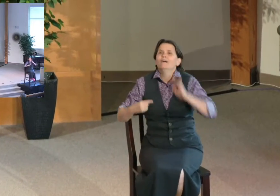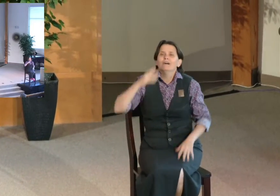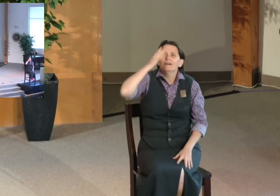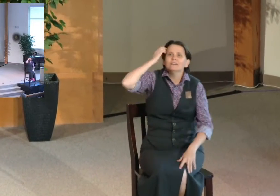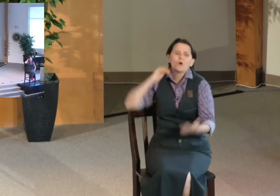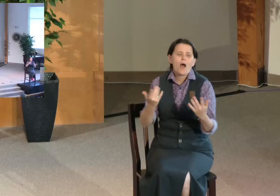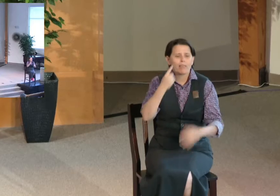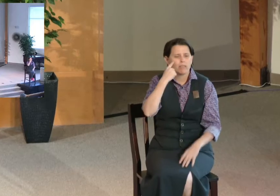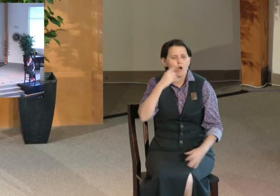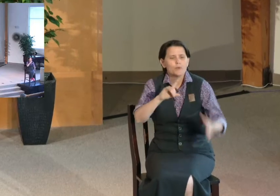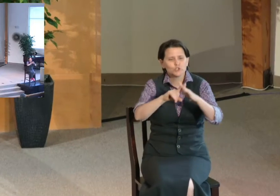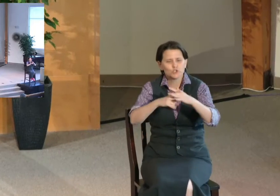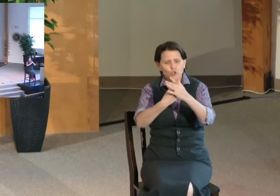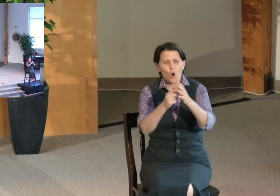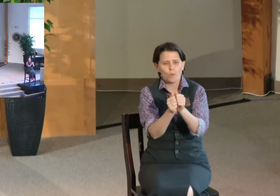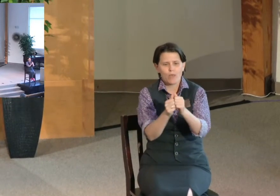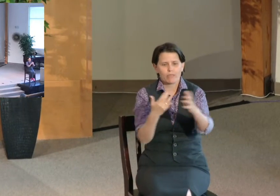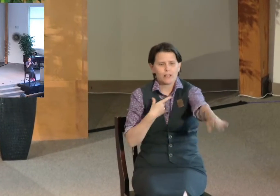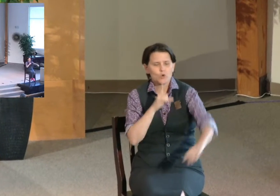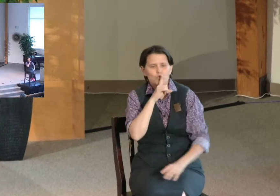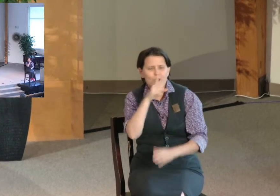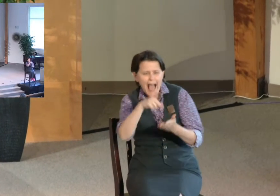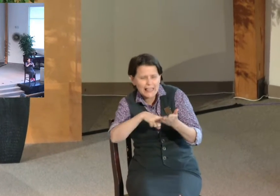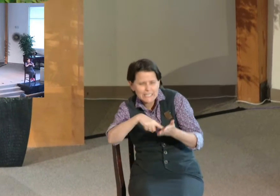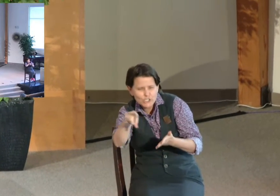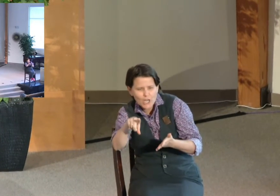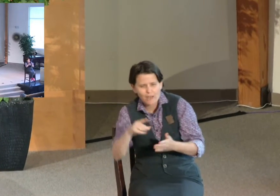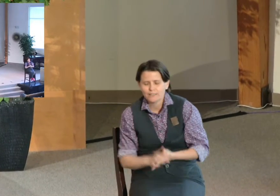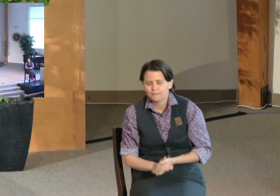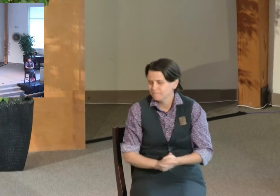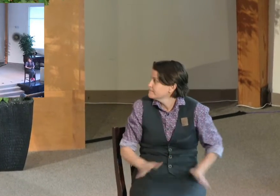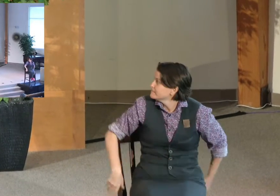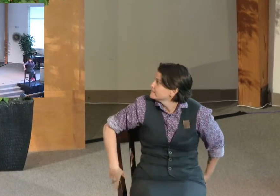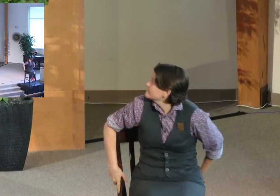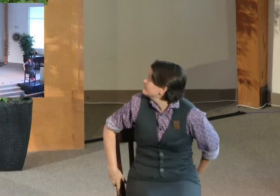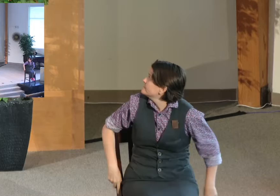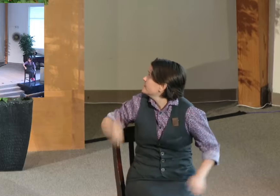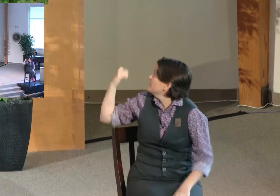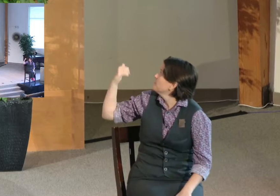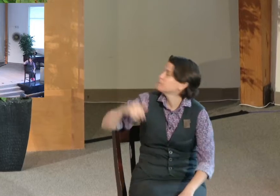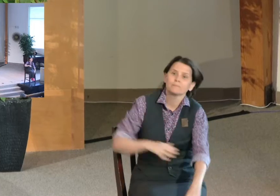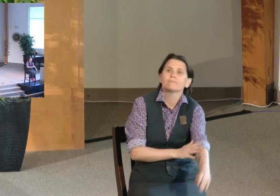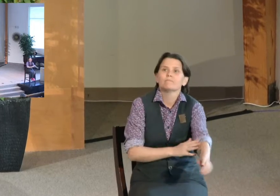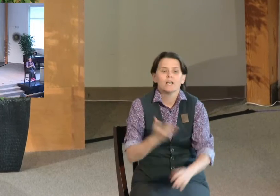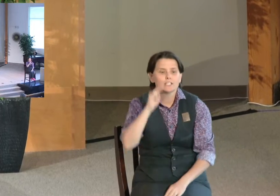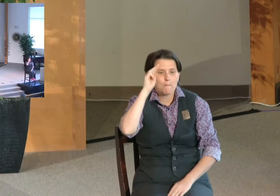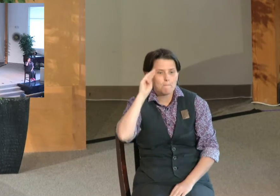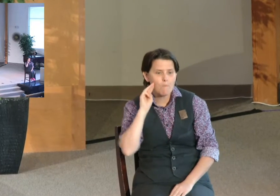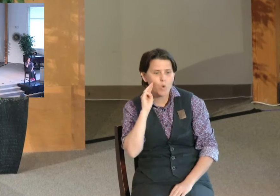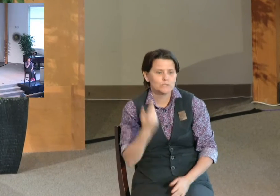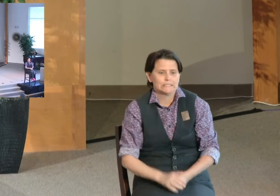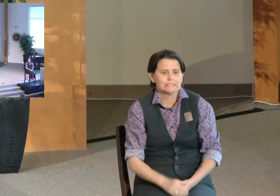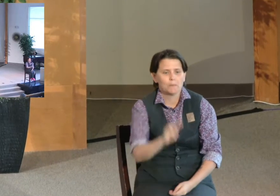dear dads. You can see from this one, this is Moses walking through the desert with